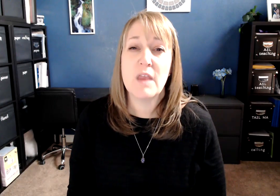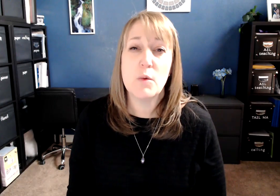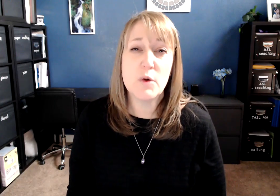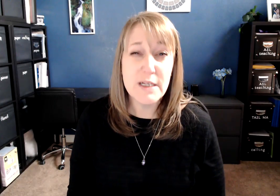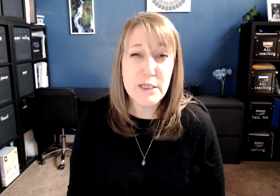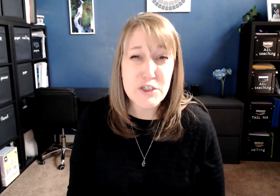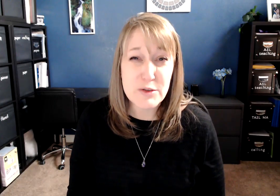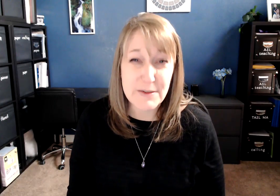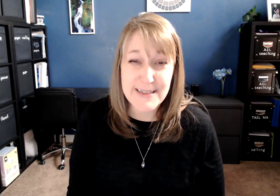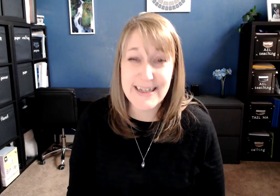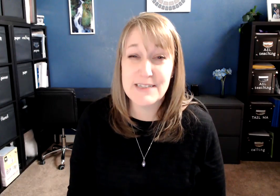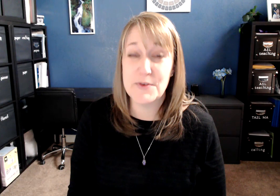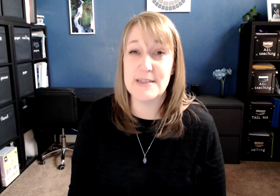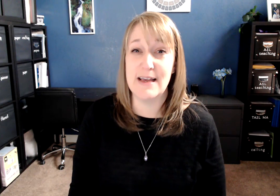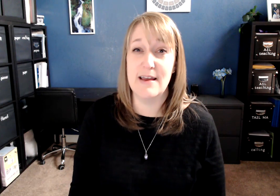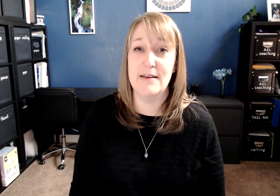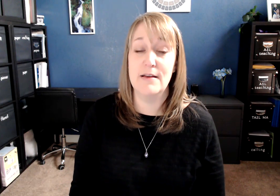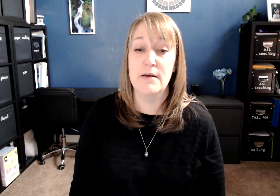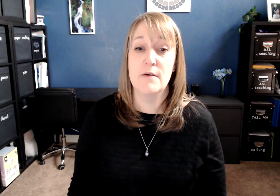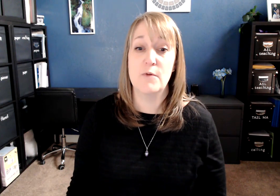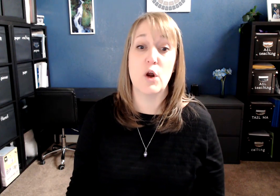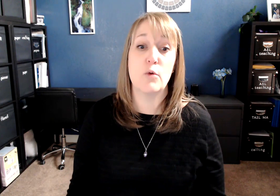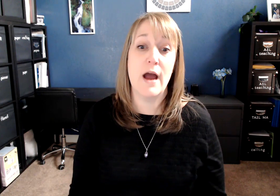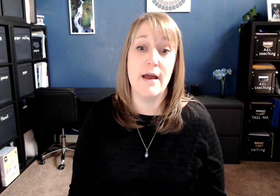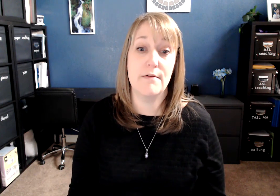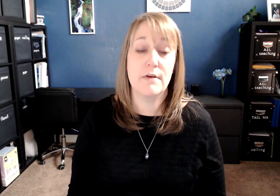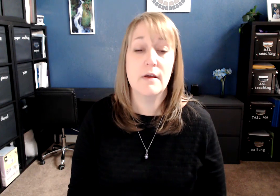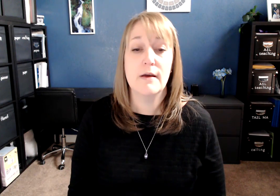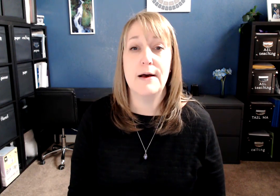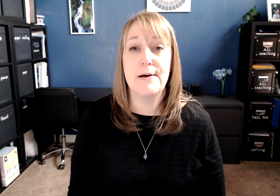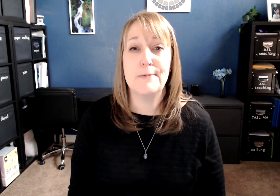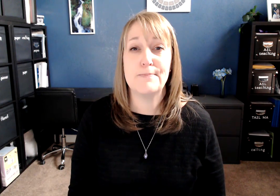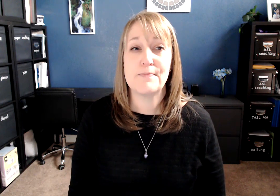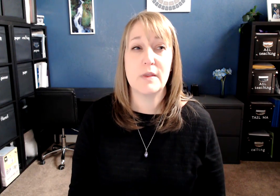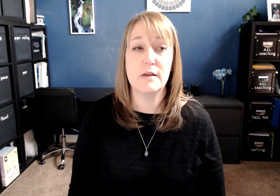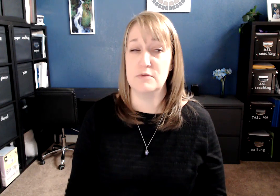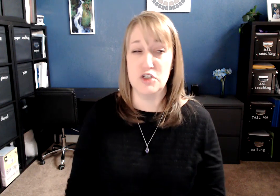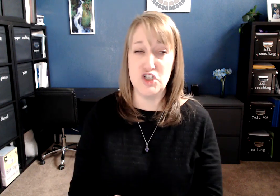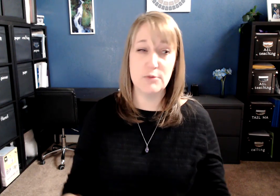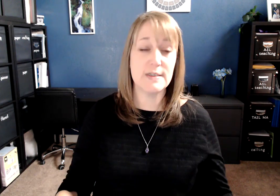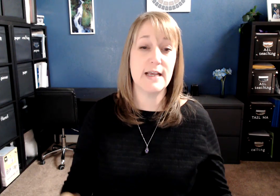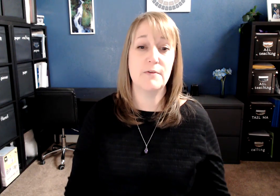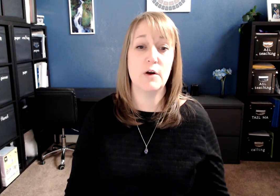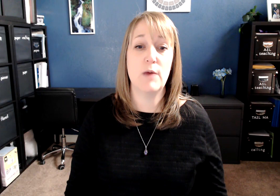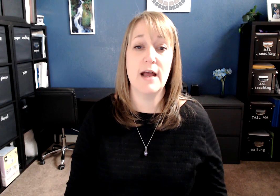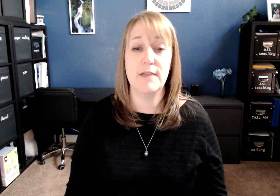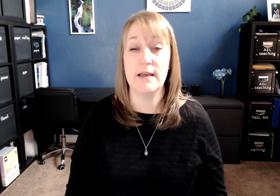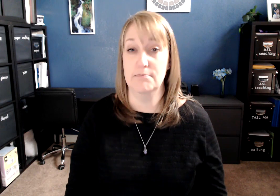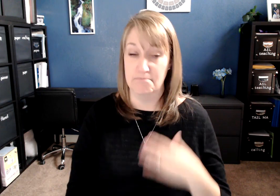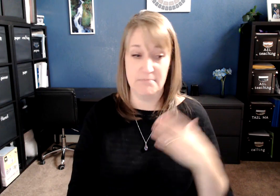We're going to look at two different signs for the sign for arrive. The general sign for arrive, like,